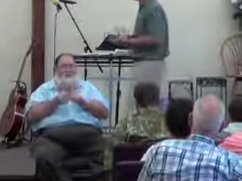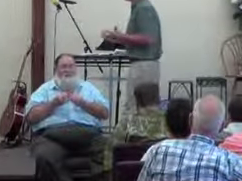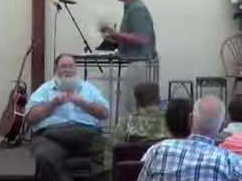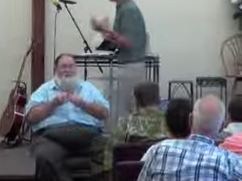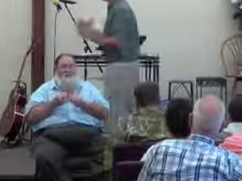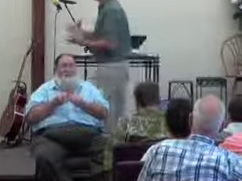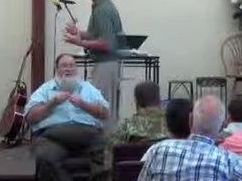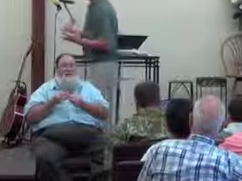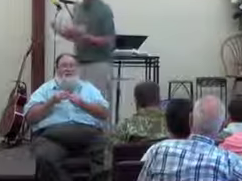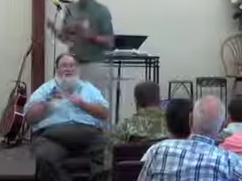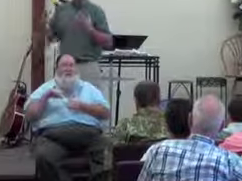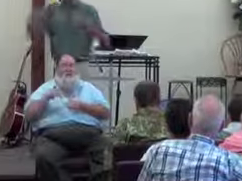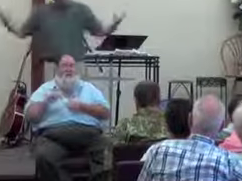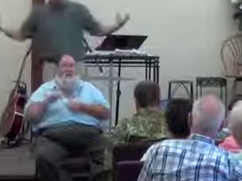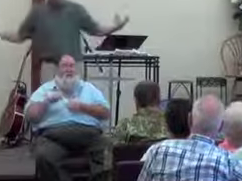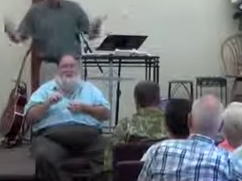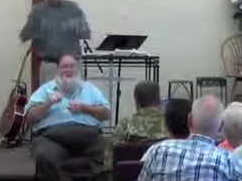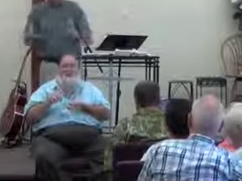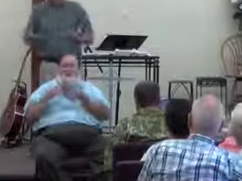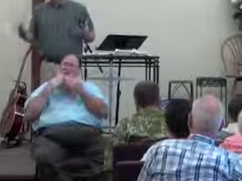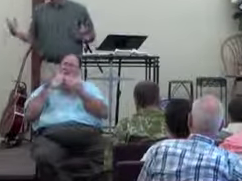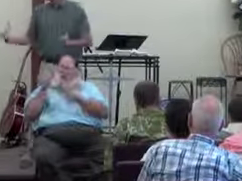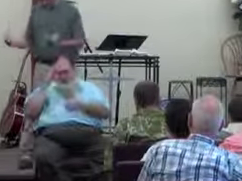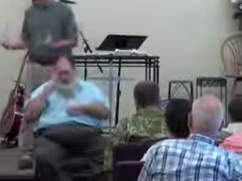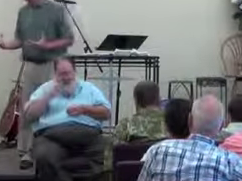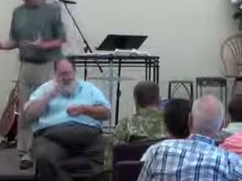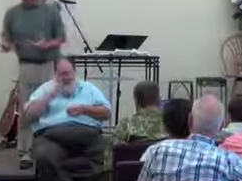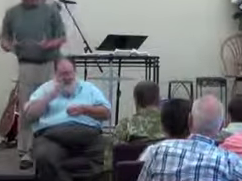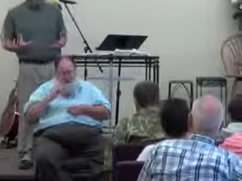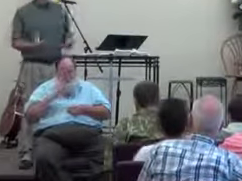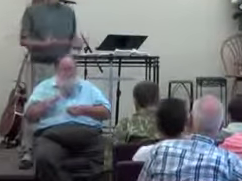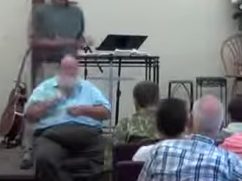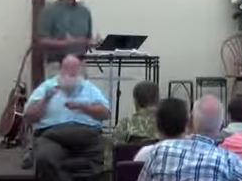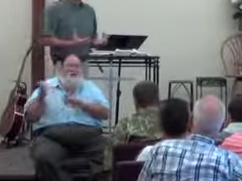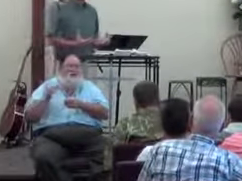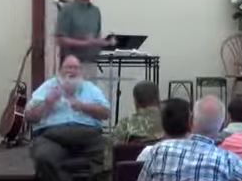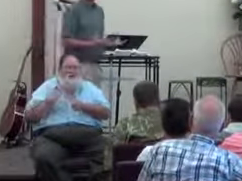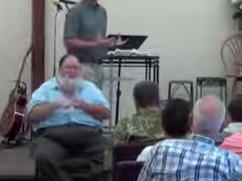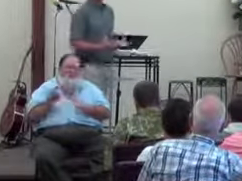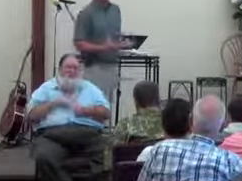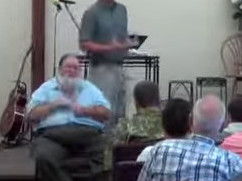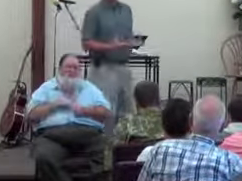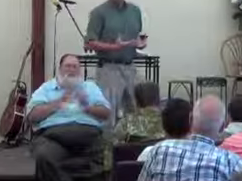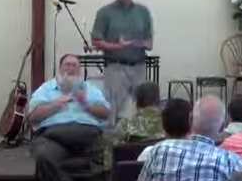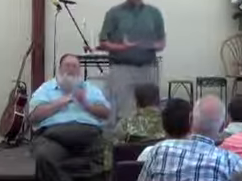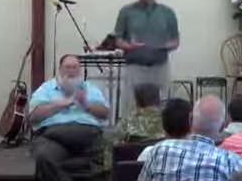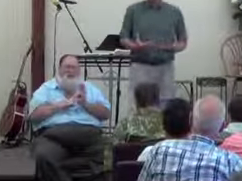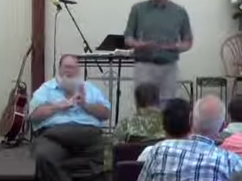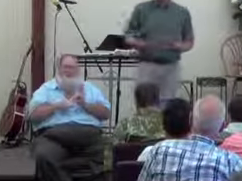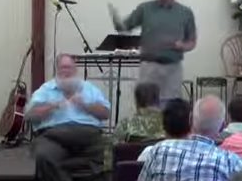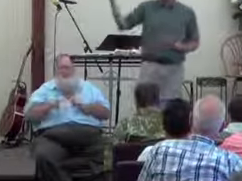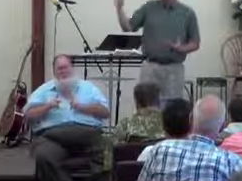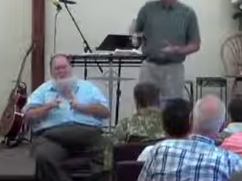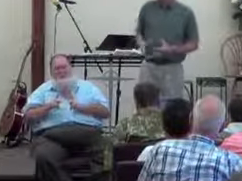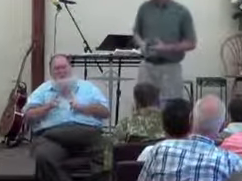life. And I mean, he put each other as witnesses and examples and just somebody you can talk to. We had